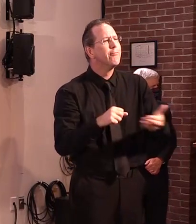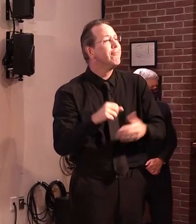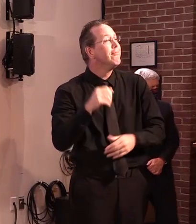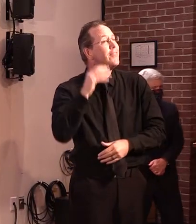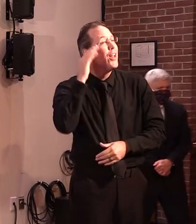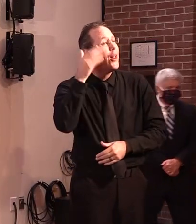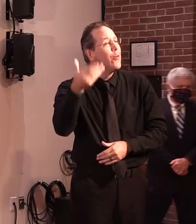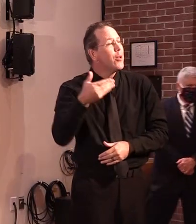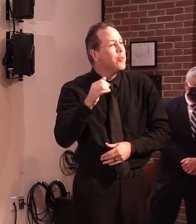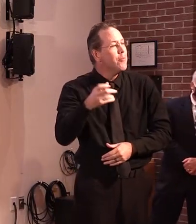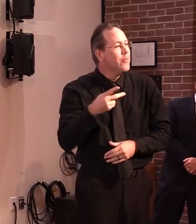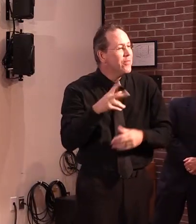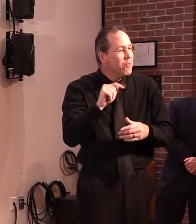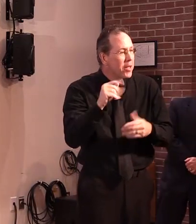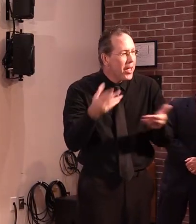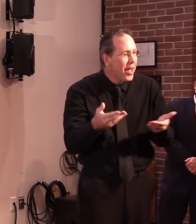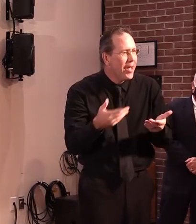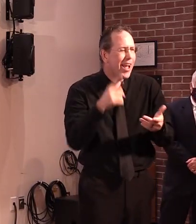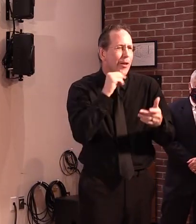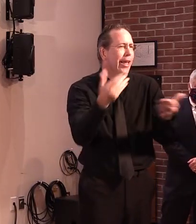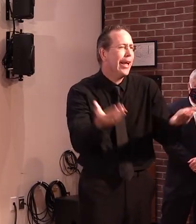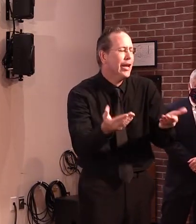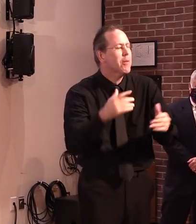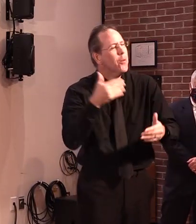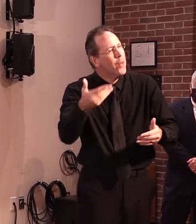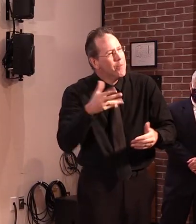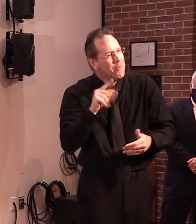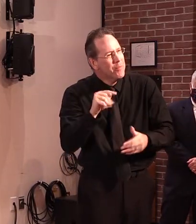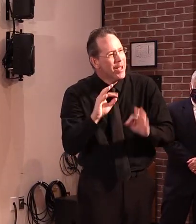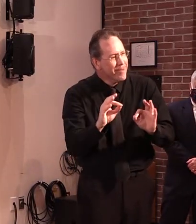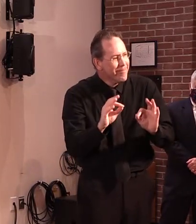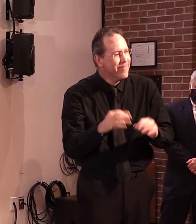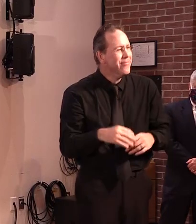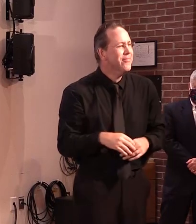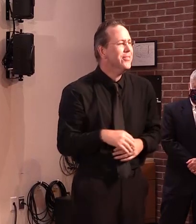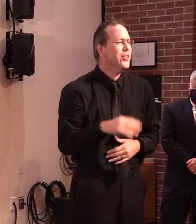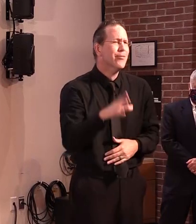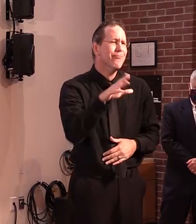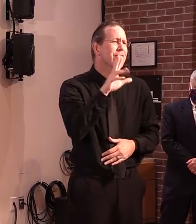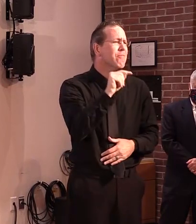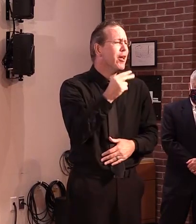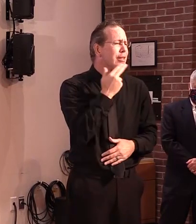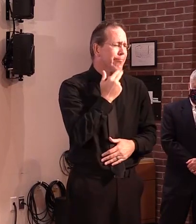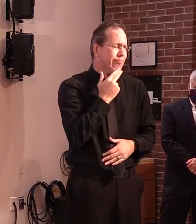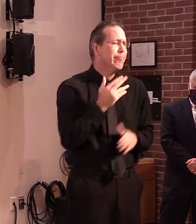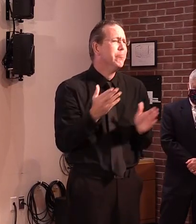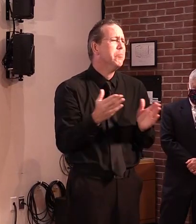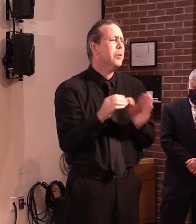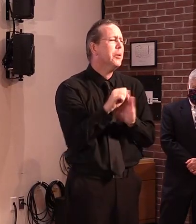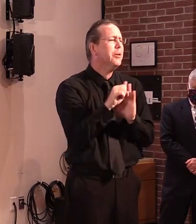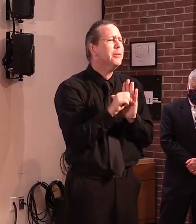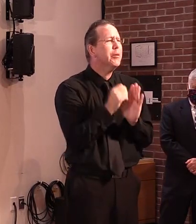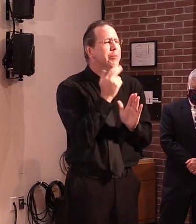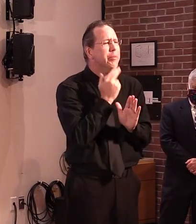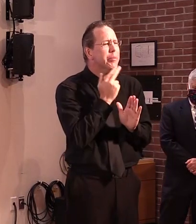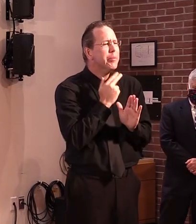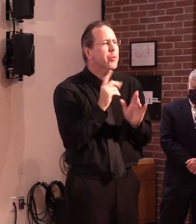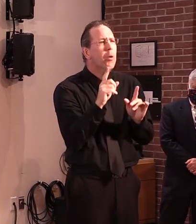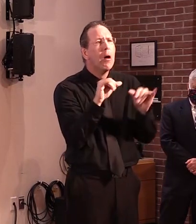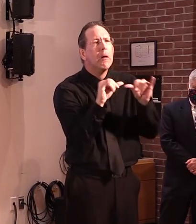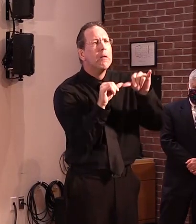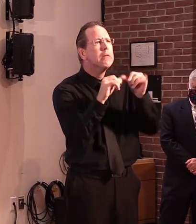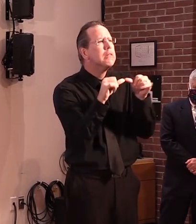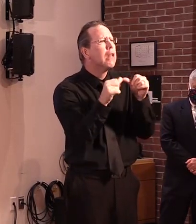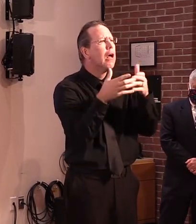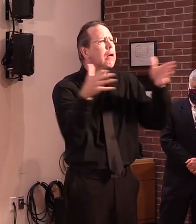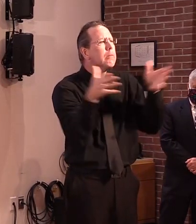to small numbers on everything because we're such a small state. Do you think Vermont's the practices and procedures